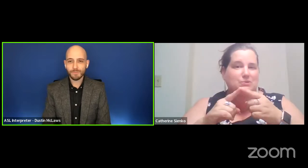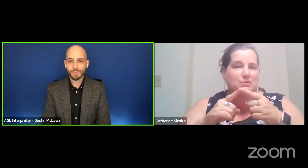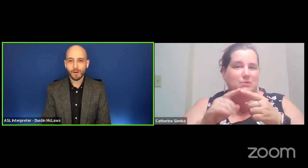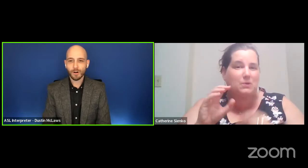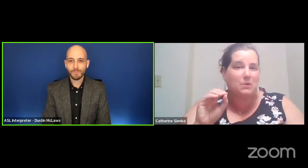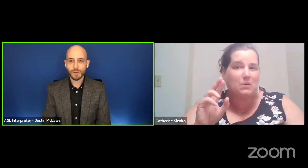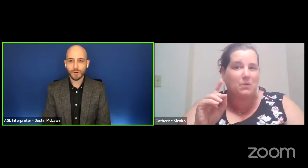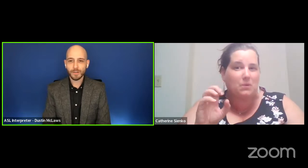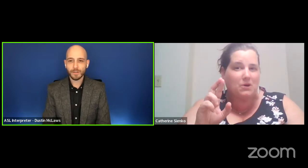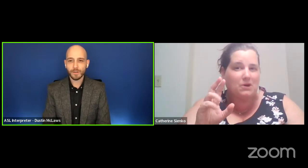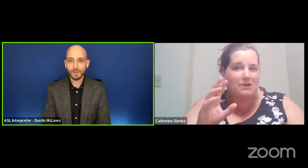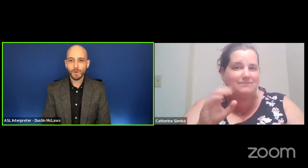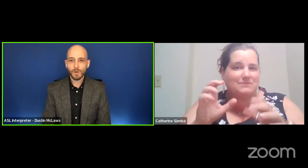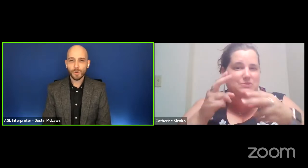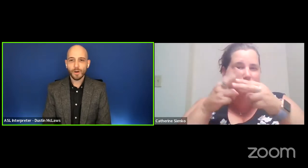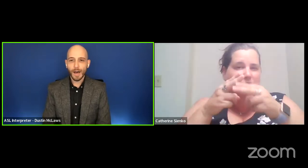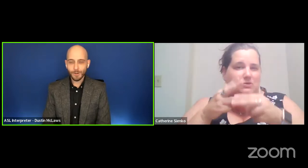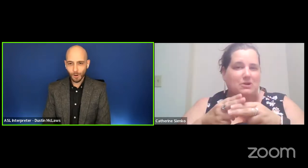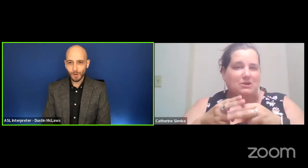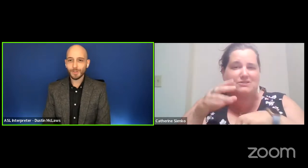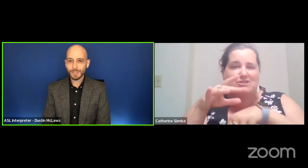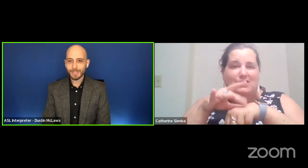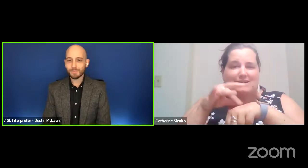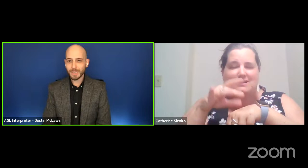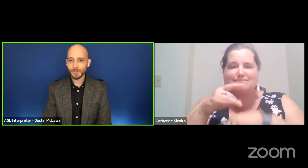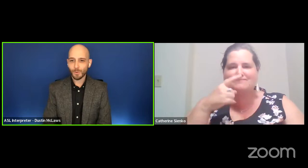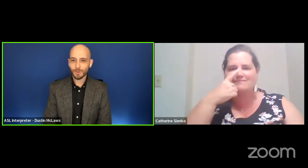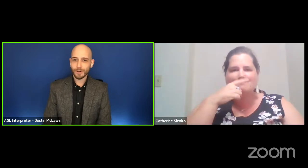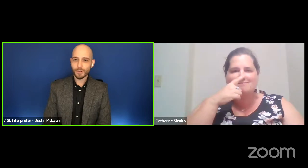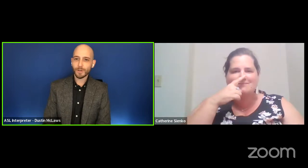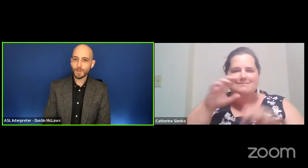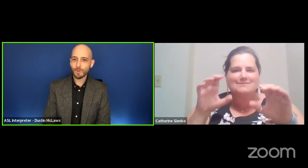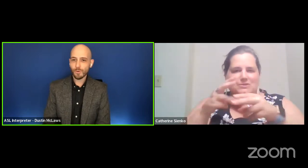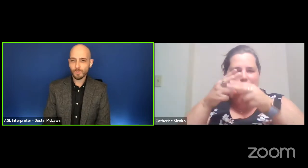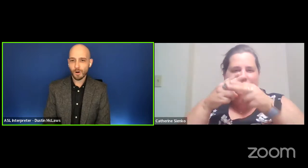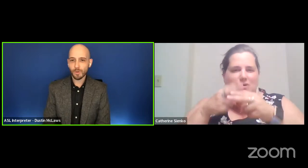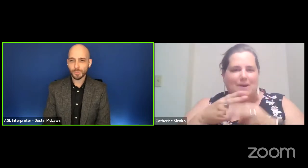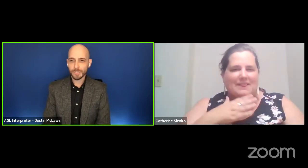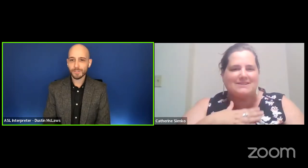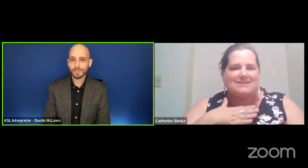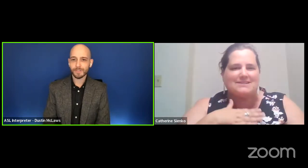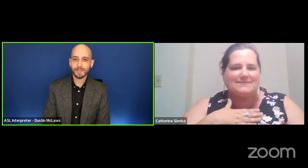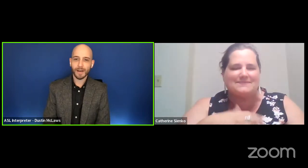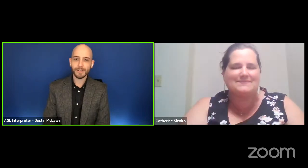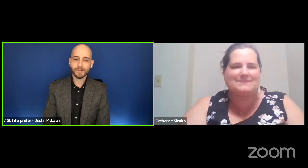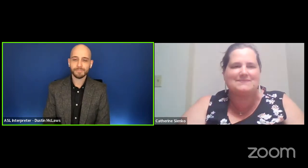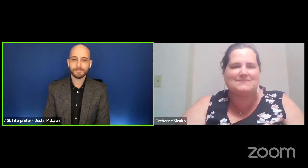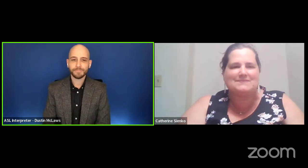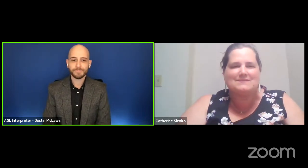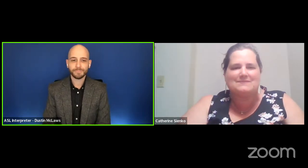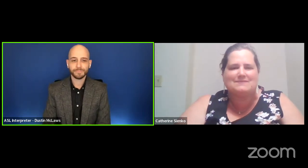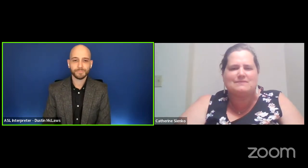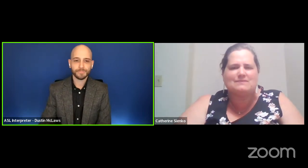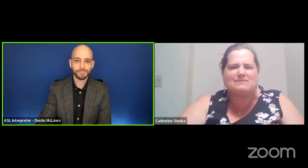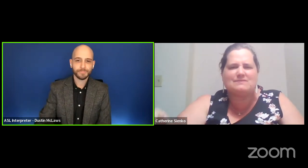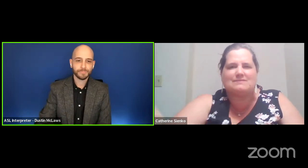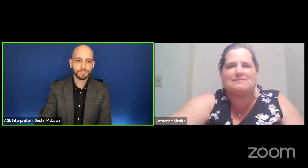for the Deaf and the Hard of Hearing. I call this meeting to order. Can we do a roll call, please, Kyla?